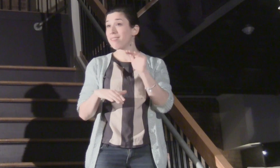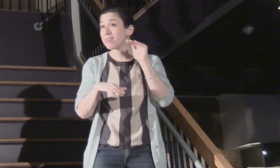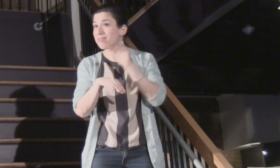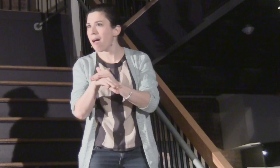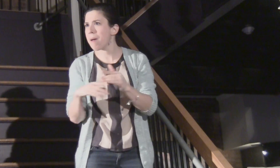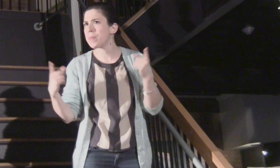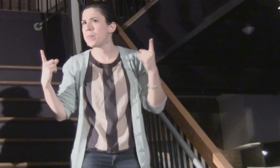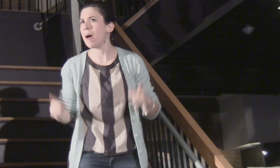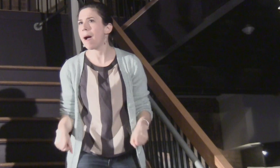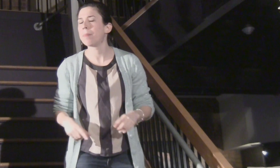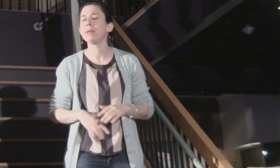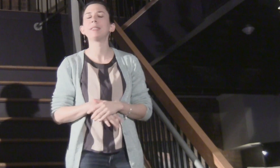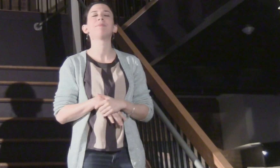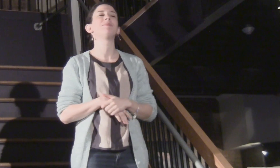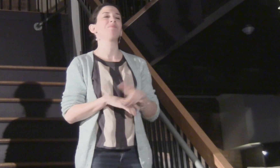The second night, what happened?